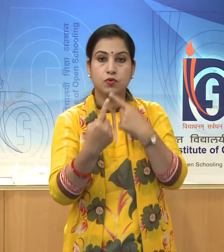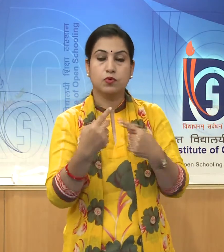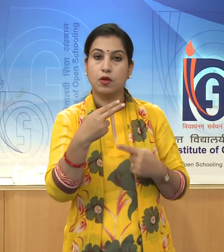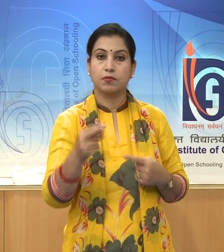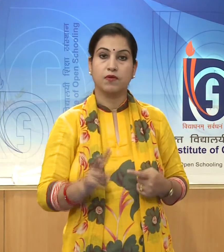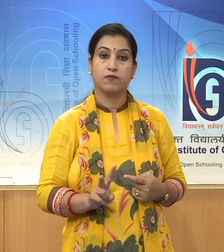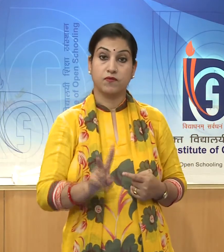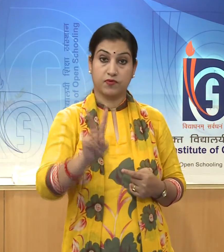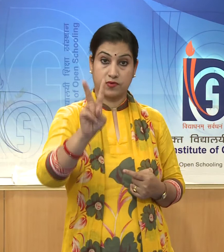Vincent van Gogh.